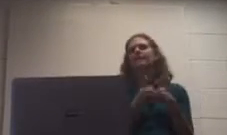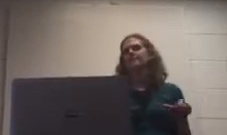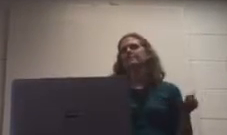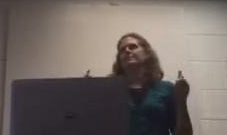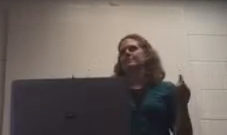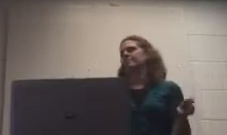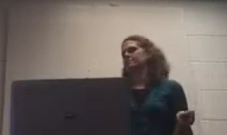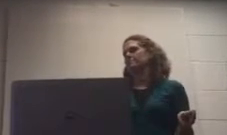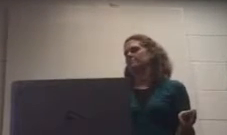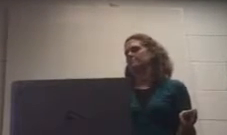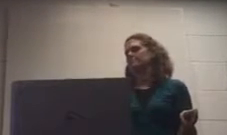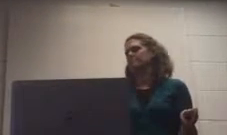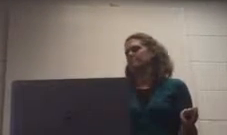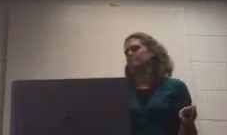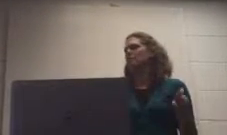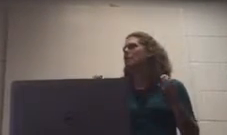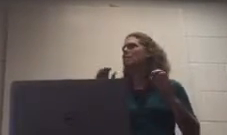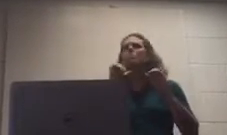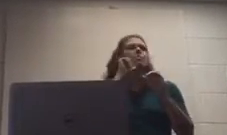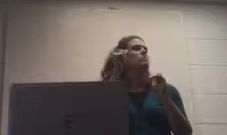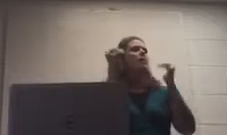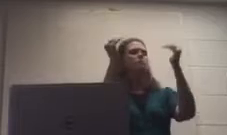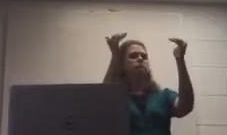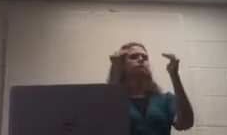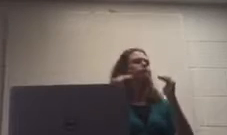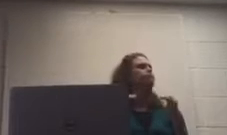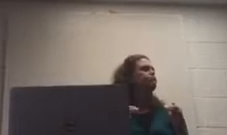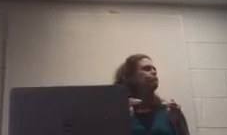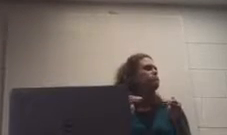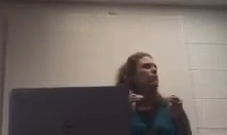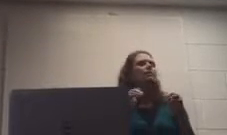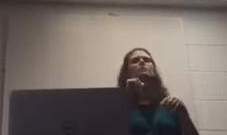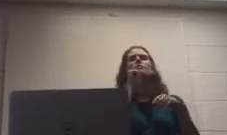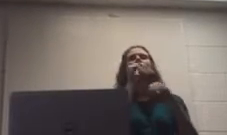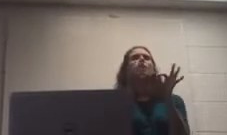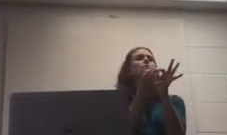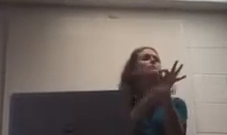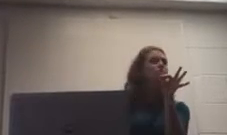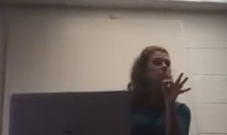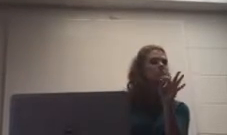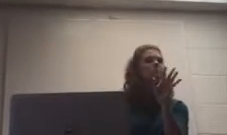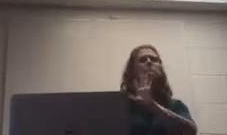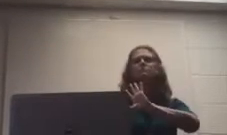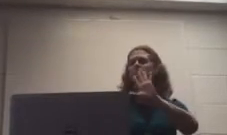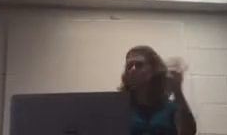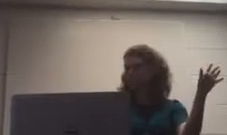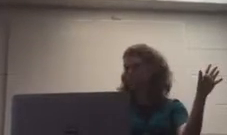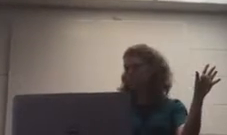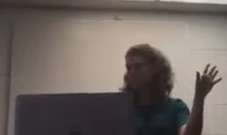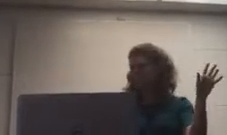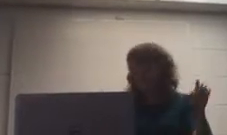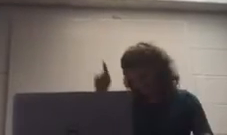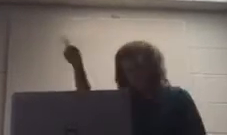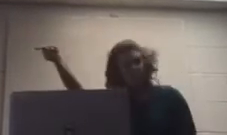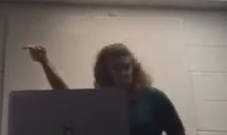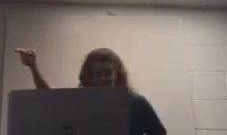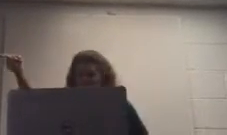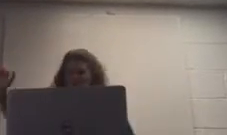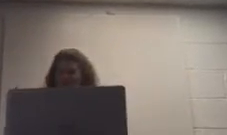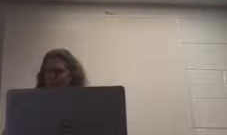So again, a language can express anything that is needed to be able to be expressed. It's not less